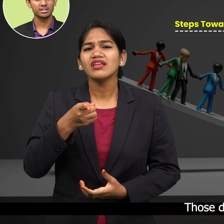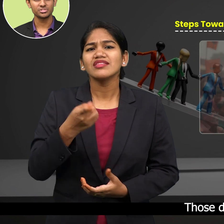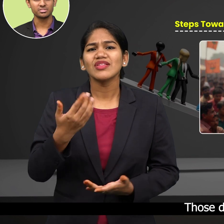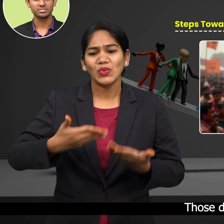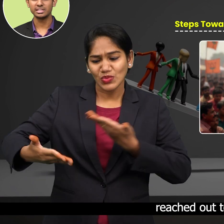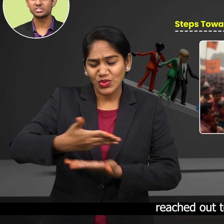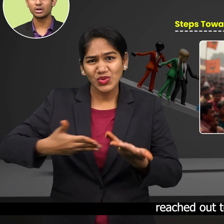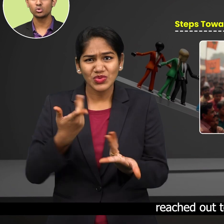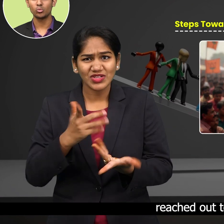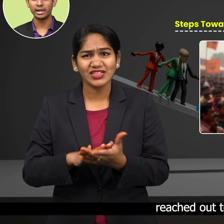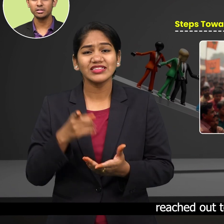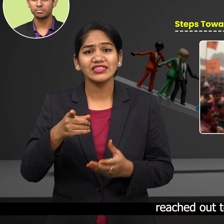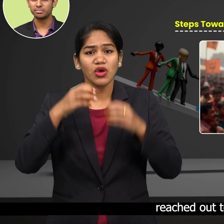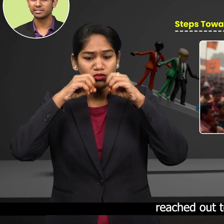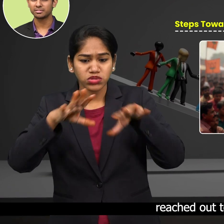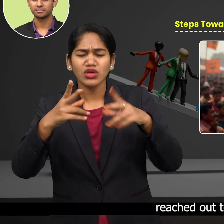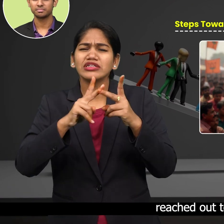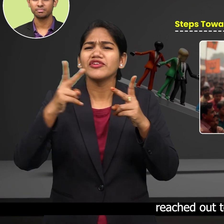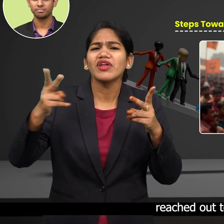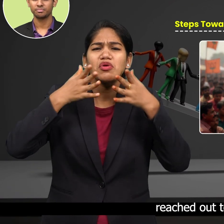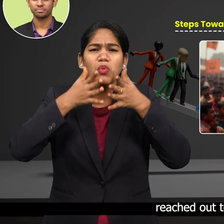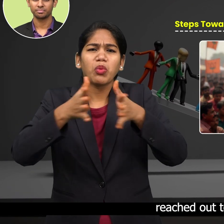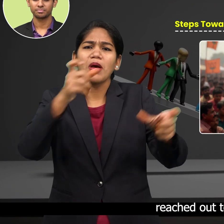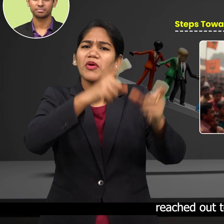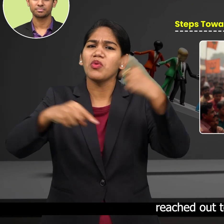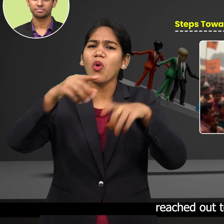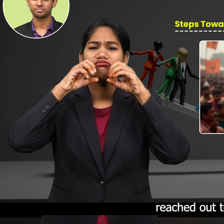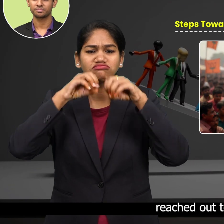Those discussions reached out to a wider public,